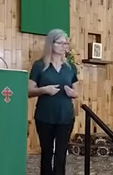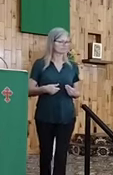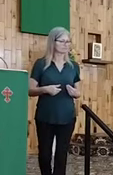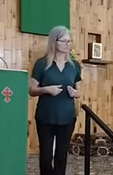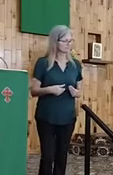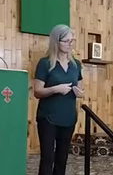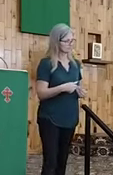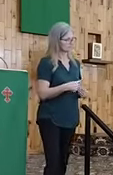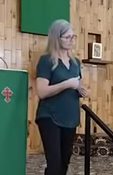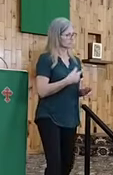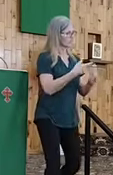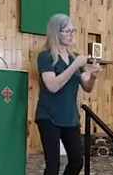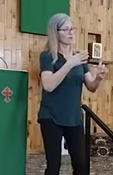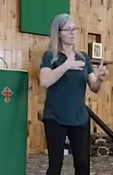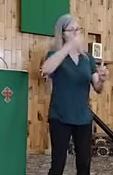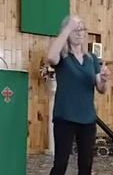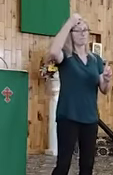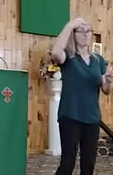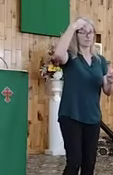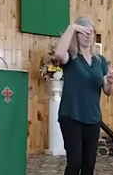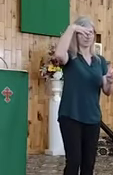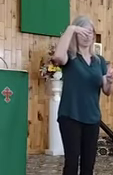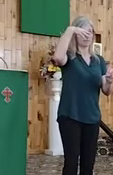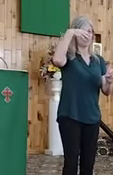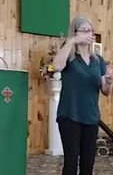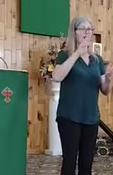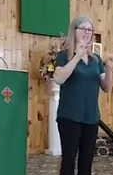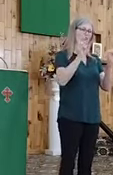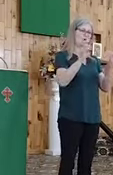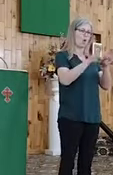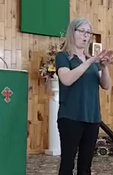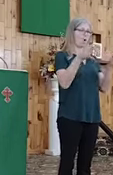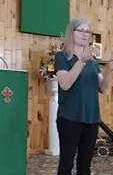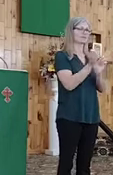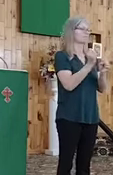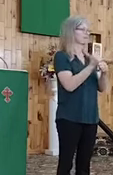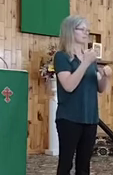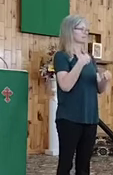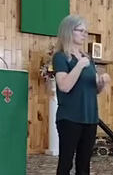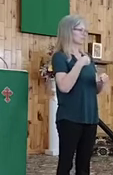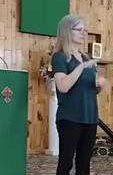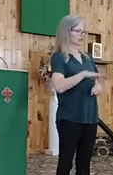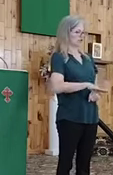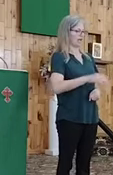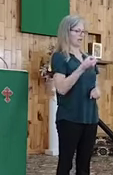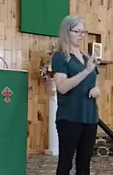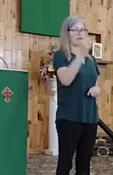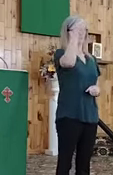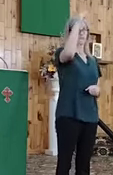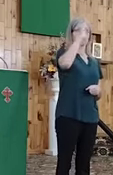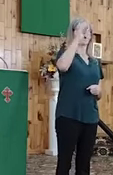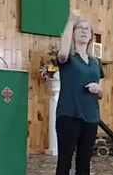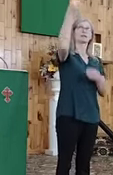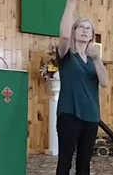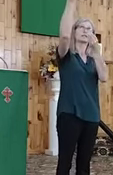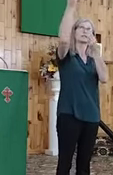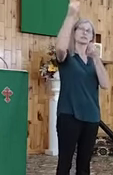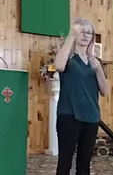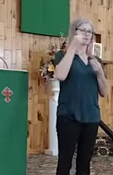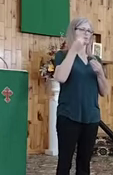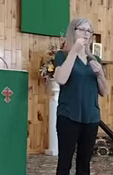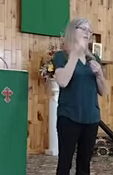Ephata, makes me a child of God. That God has spoken the word of light and love over me. And that's what matters.